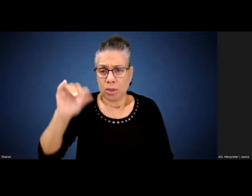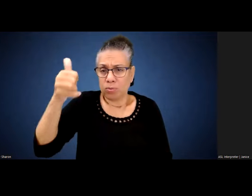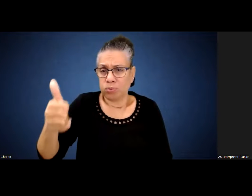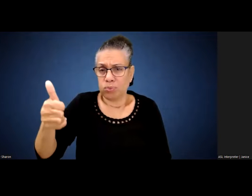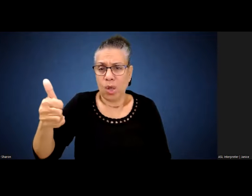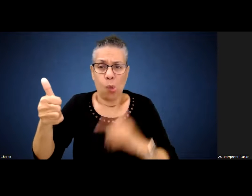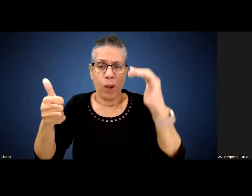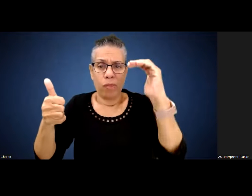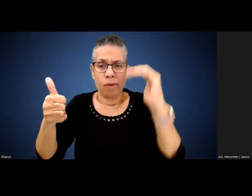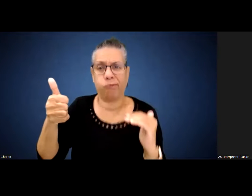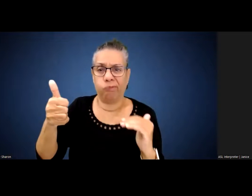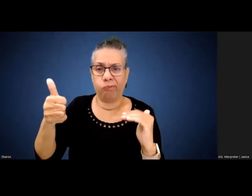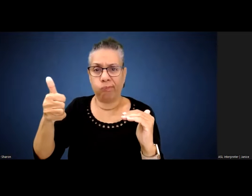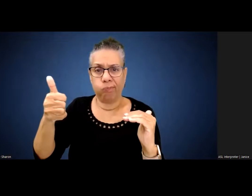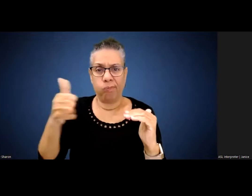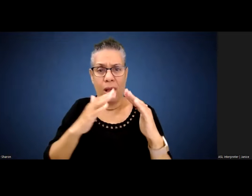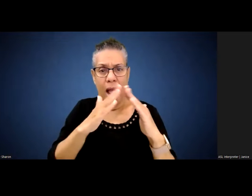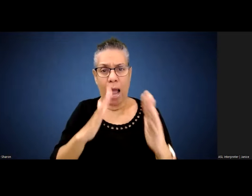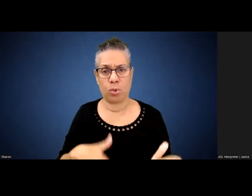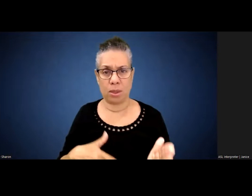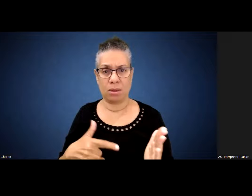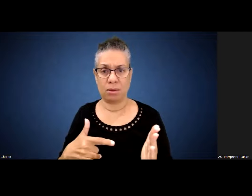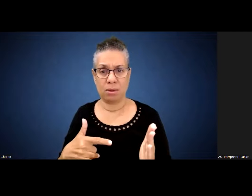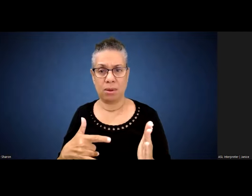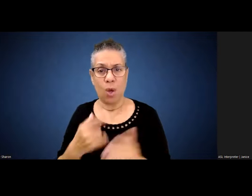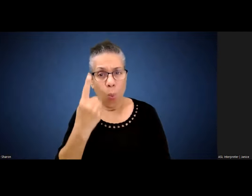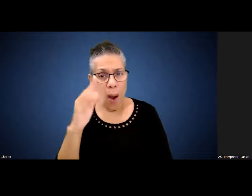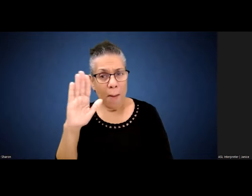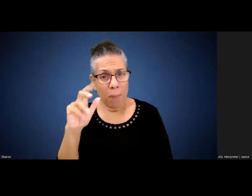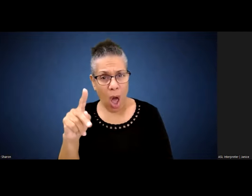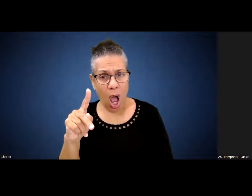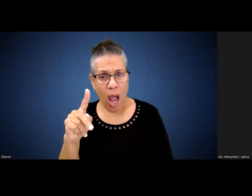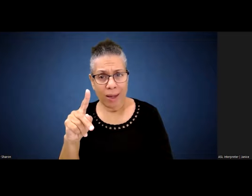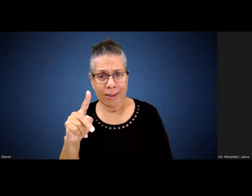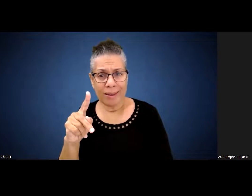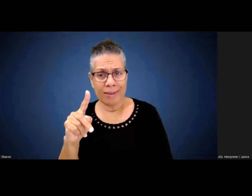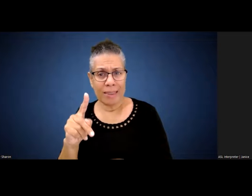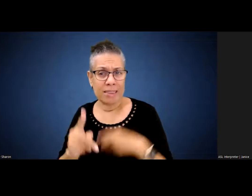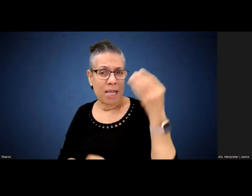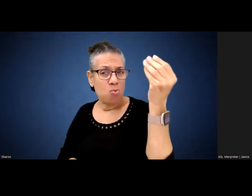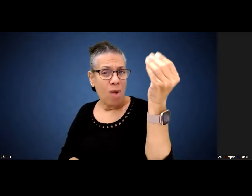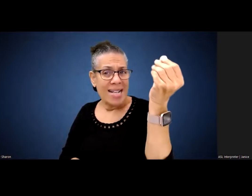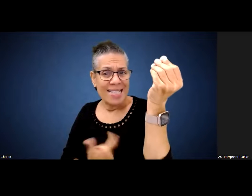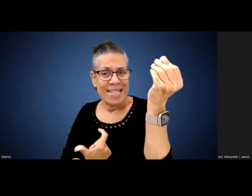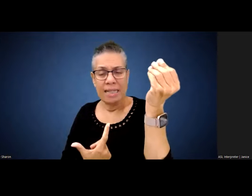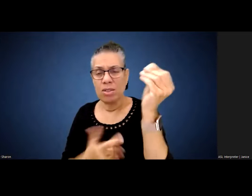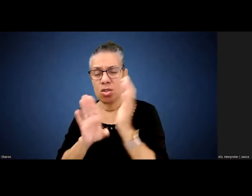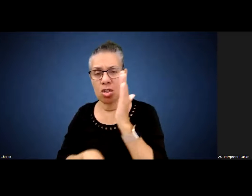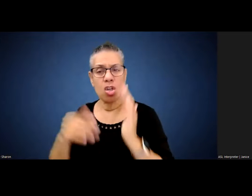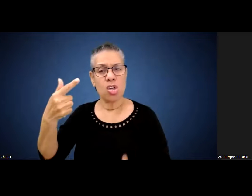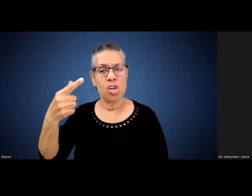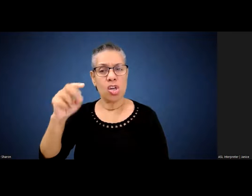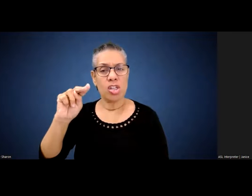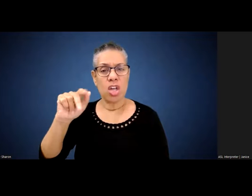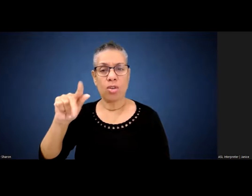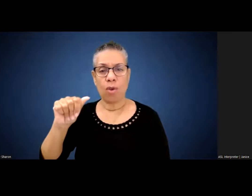extremely low income housing. So even within a block group, that may, sometimes that gentrification does